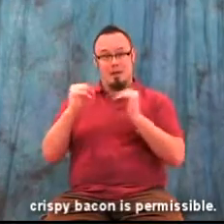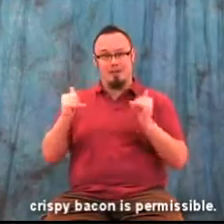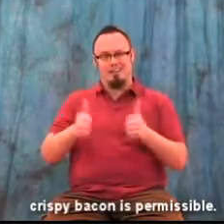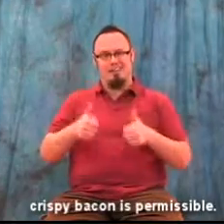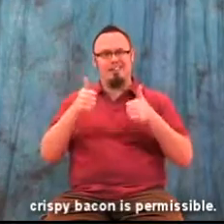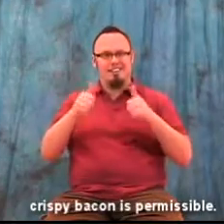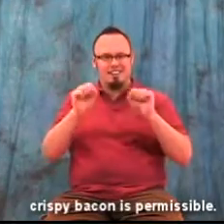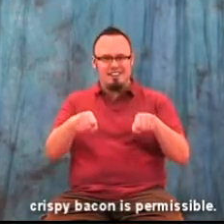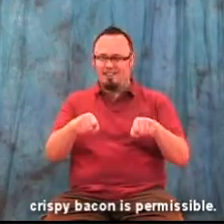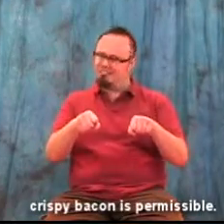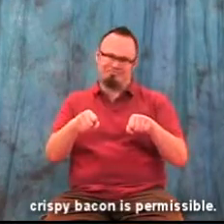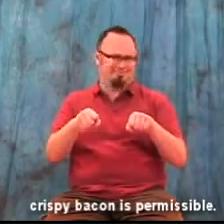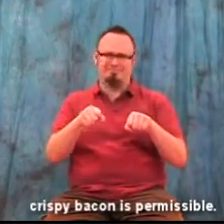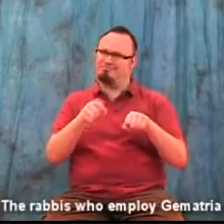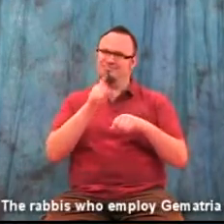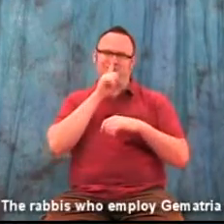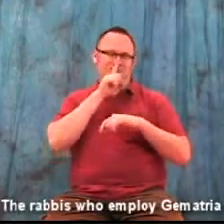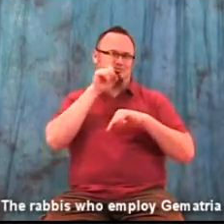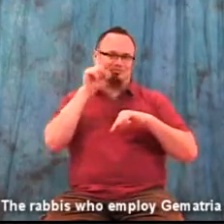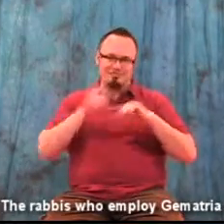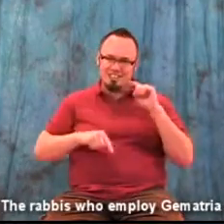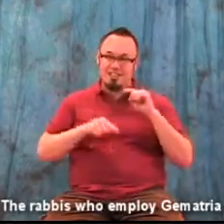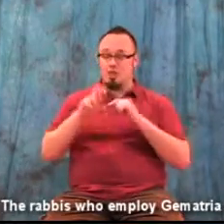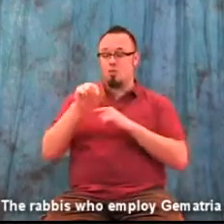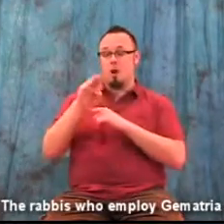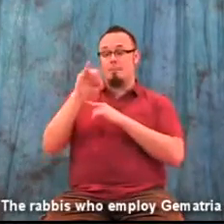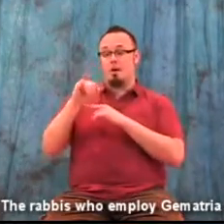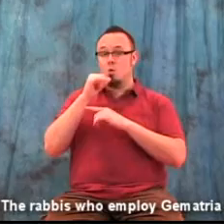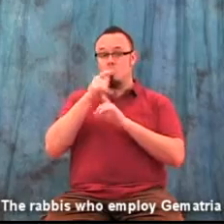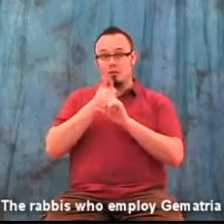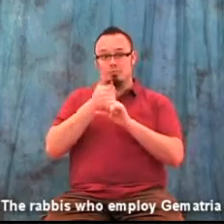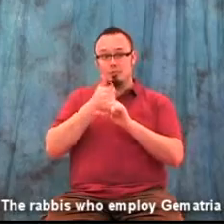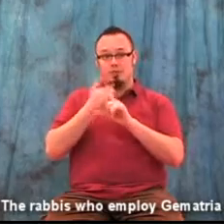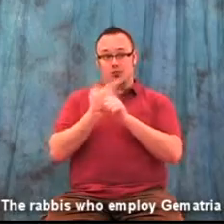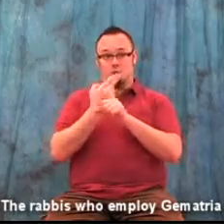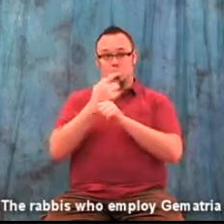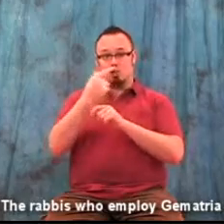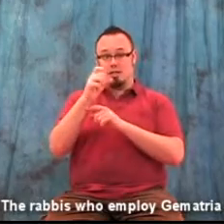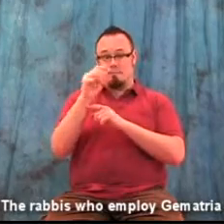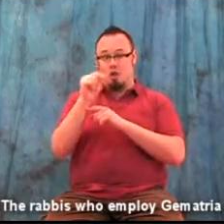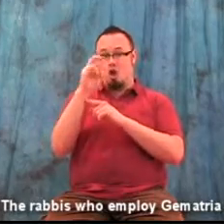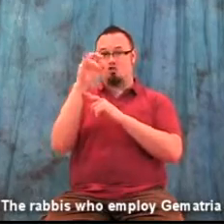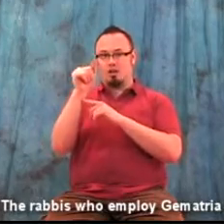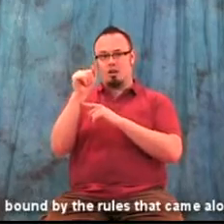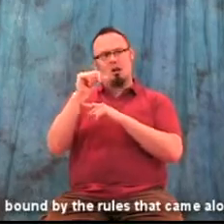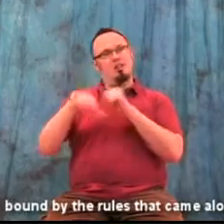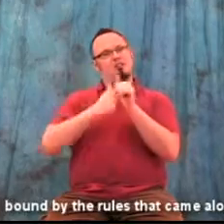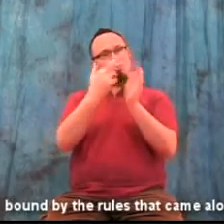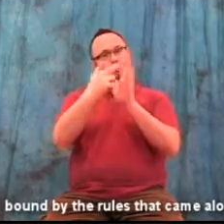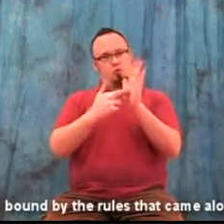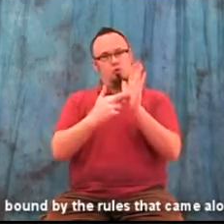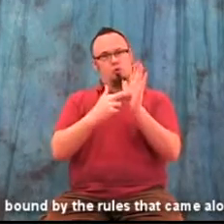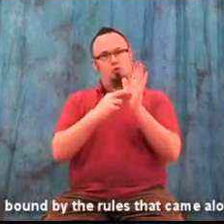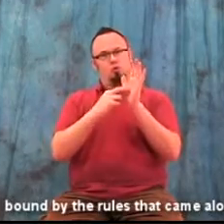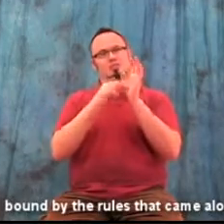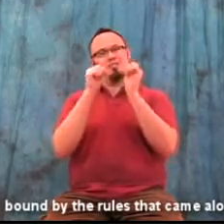permissible. The rabbis who employ Gematria are bound by the rules that came along with the information, yet